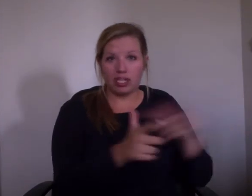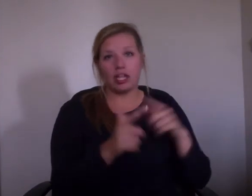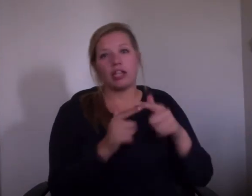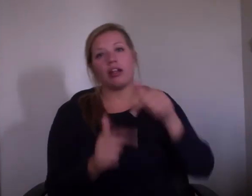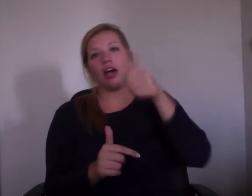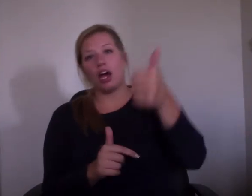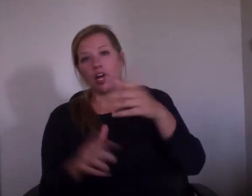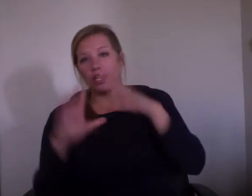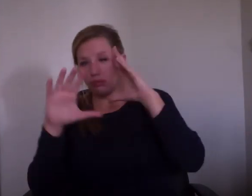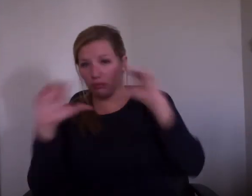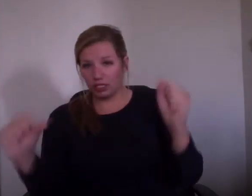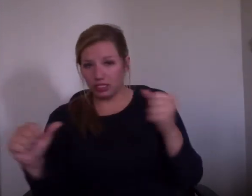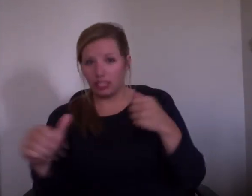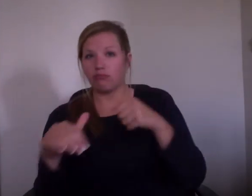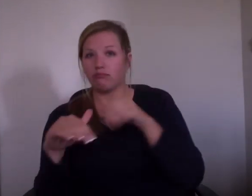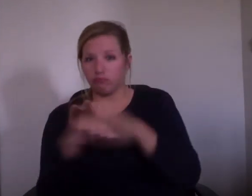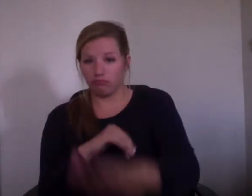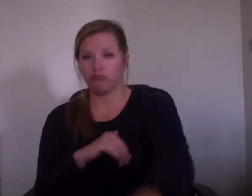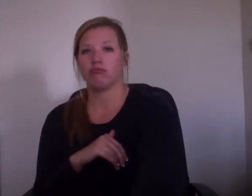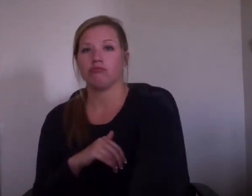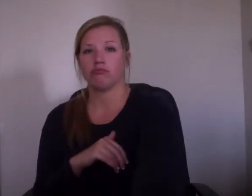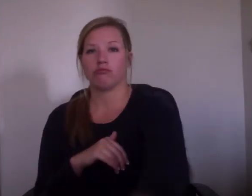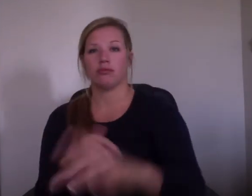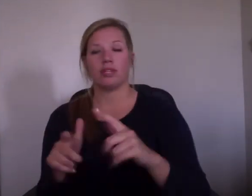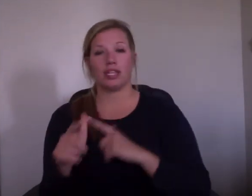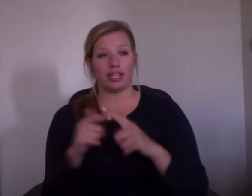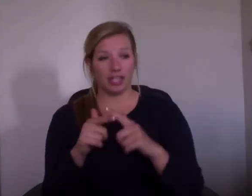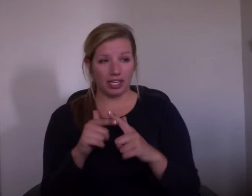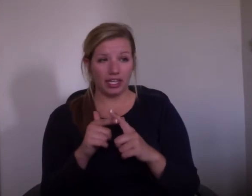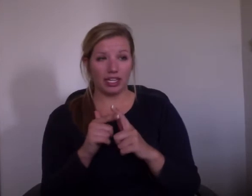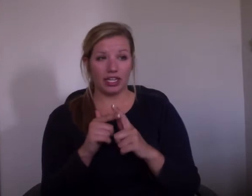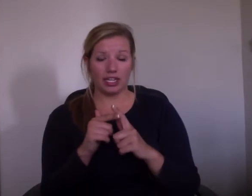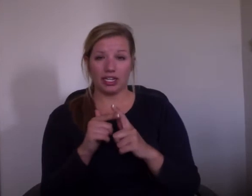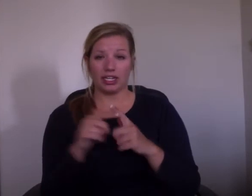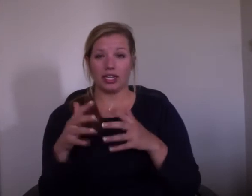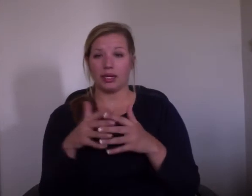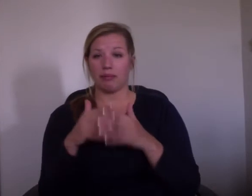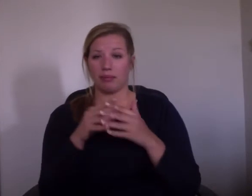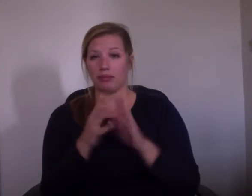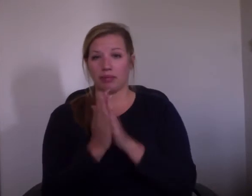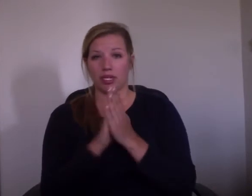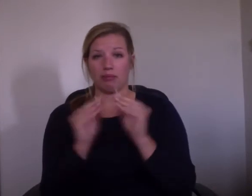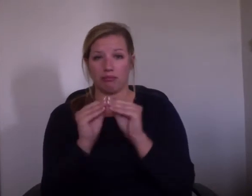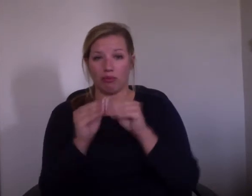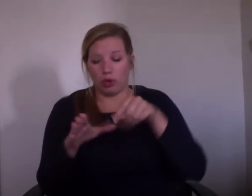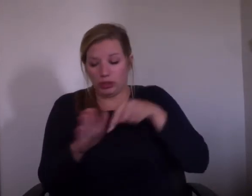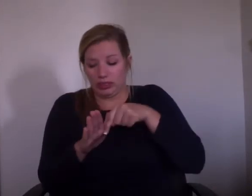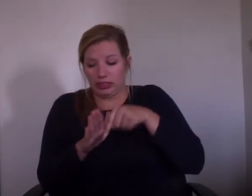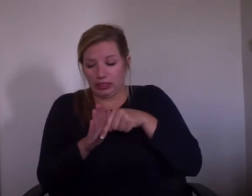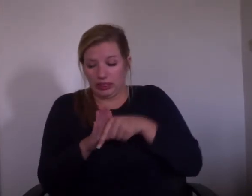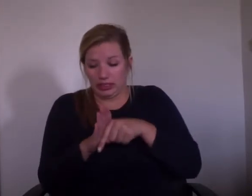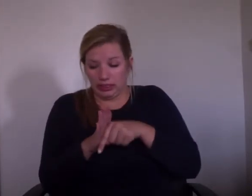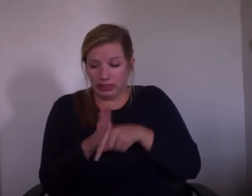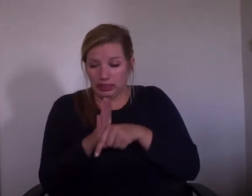in. And they would incrementally take the U.S. deeper into the involvement into Vietnam. And so by the